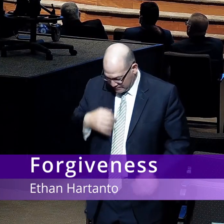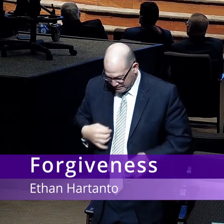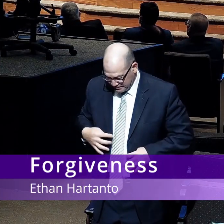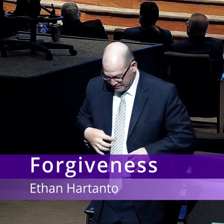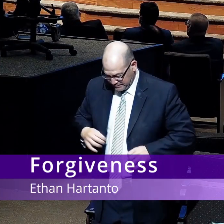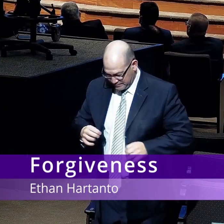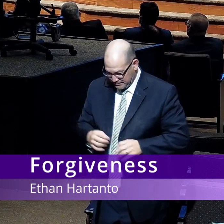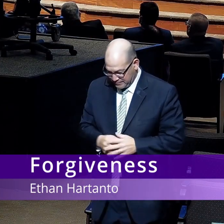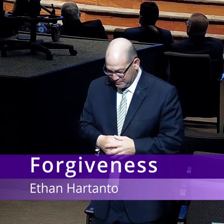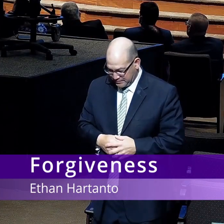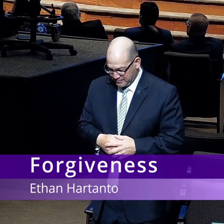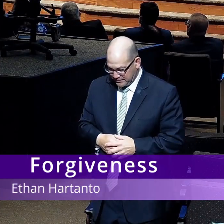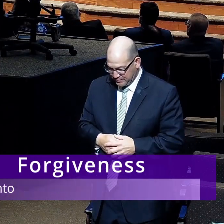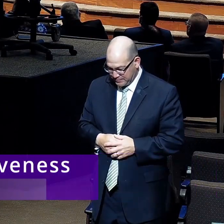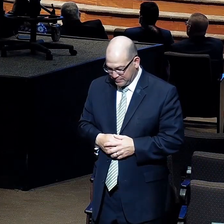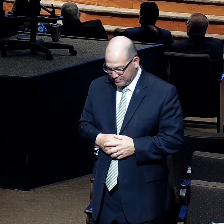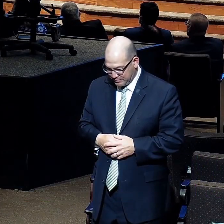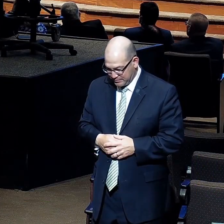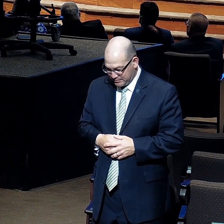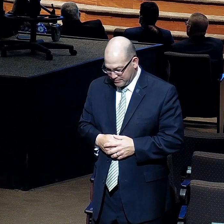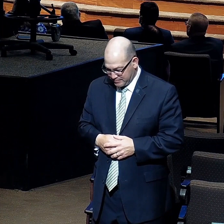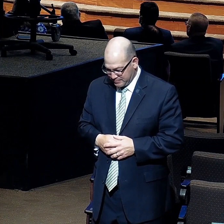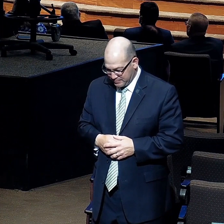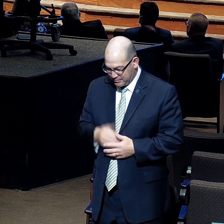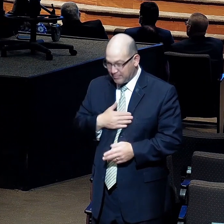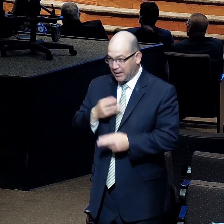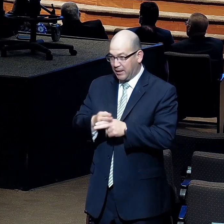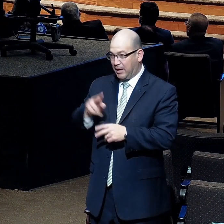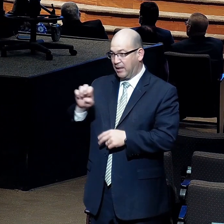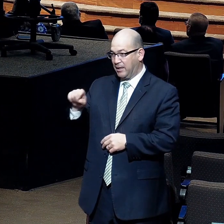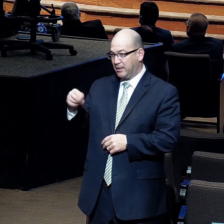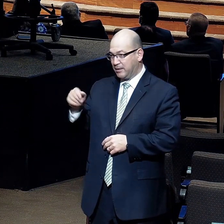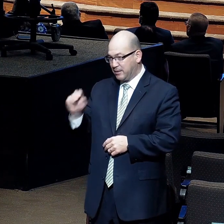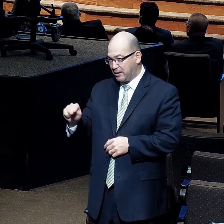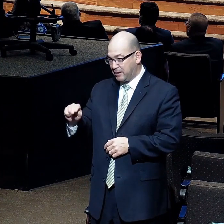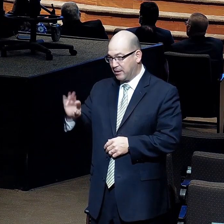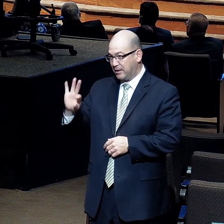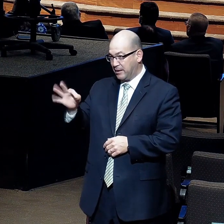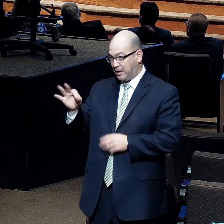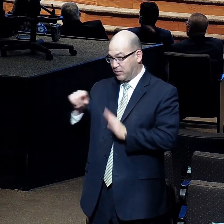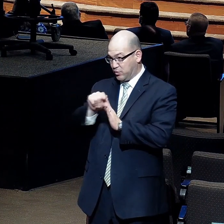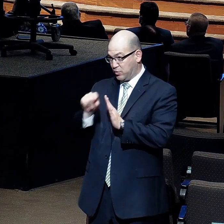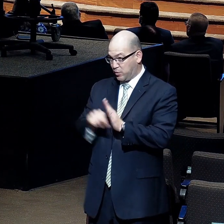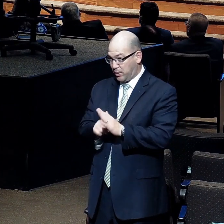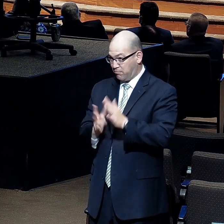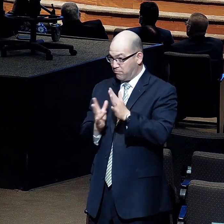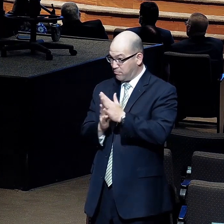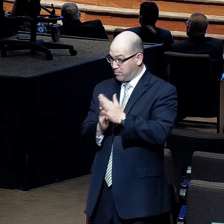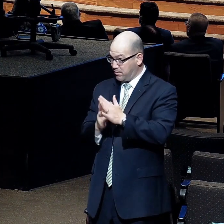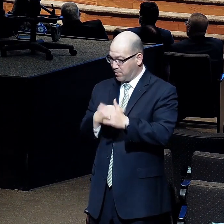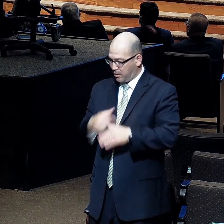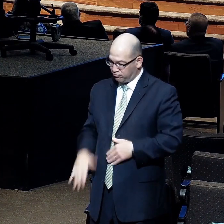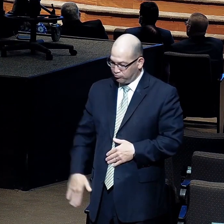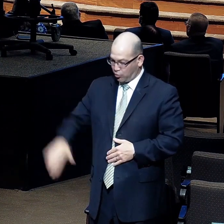As Brother Chappell said, my name is Ethan Artanto, and I'm in the 9th grade, and I've attended Lancaster Baptist School since kindergarten.